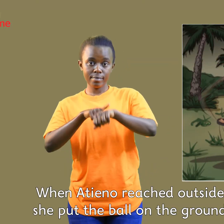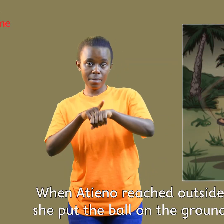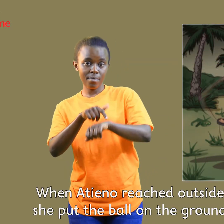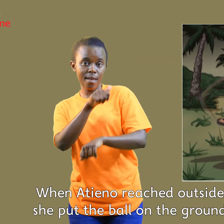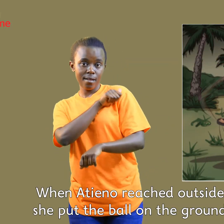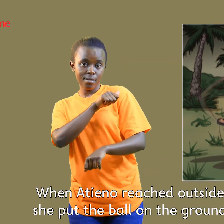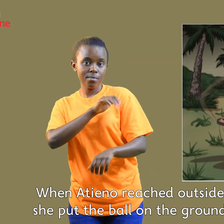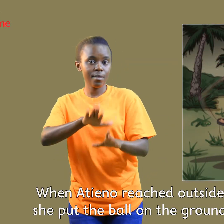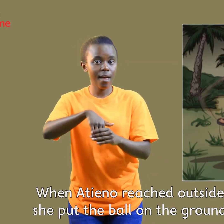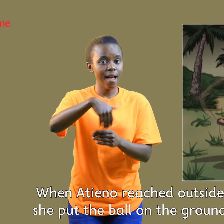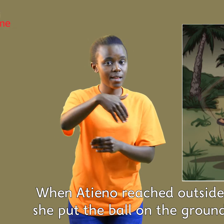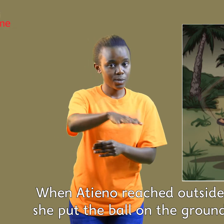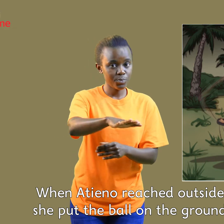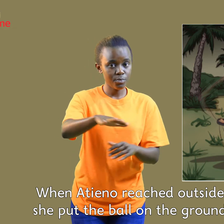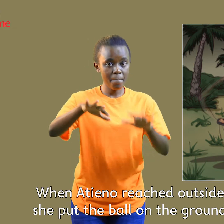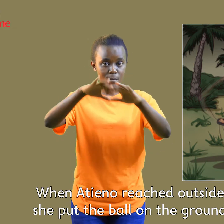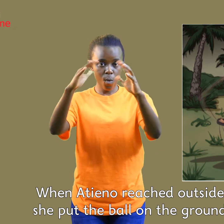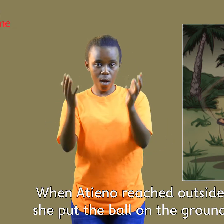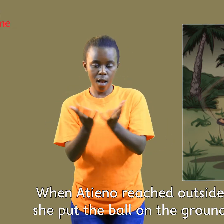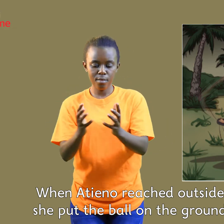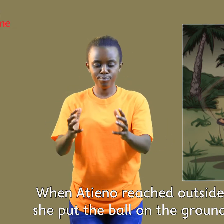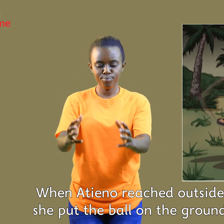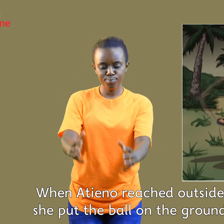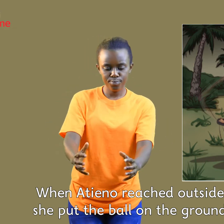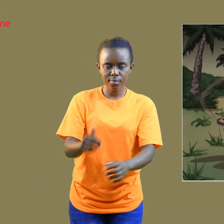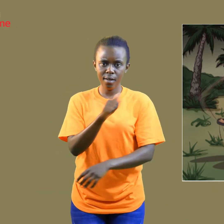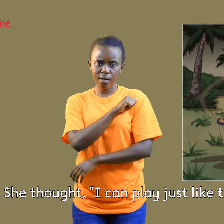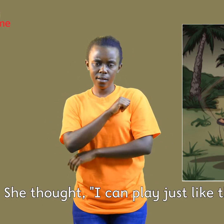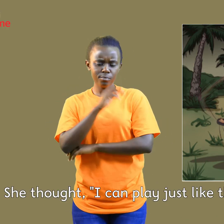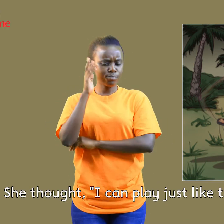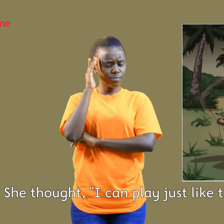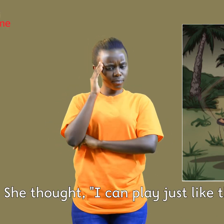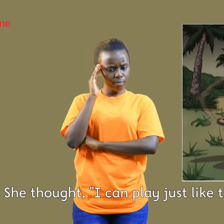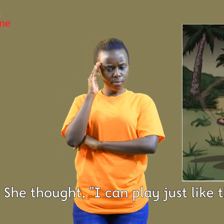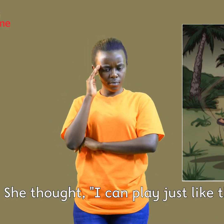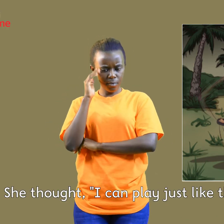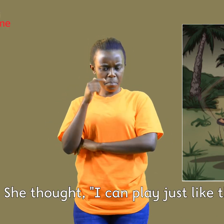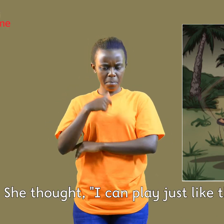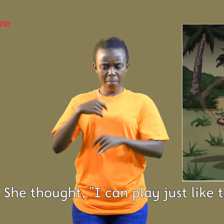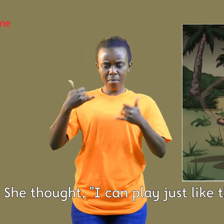When Atieno reached outside, she put the ball on the ground. "I can play just like